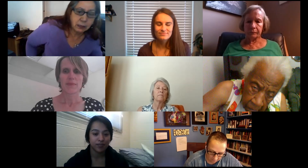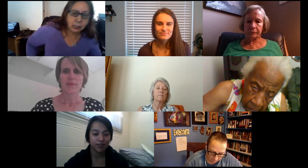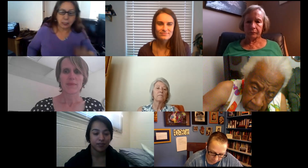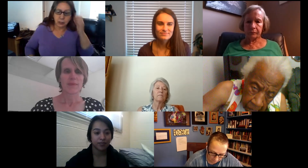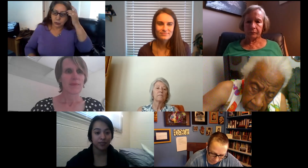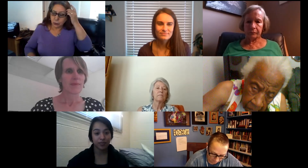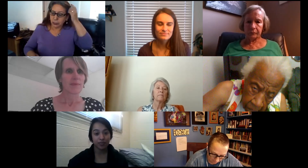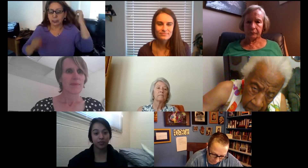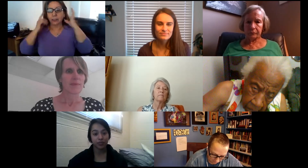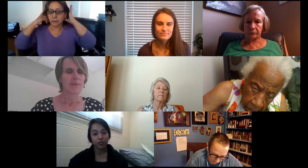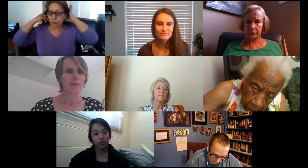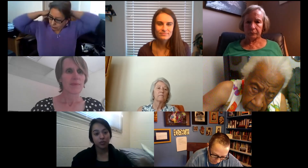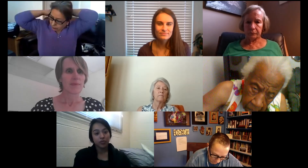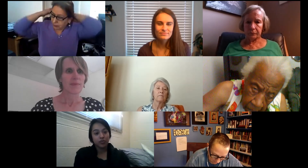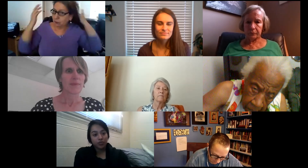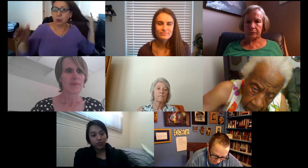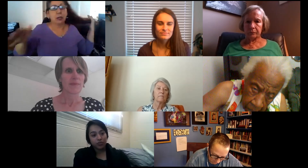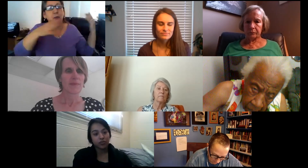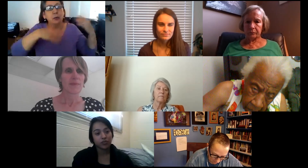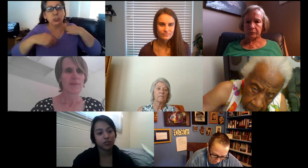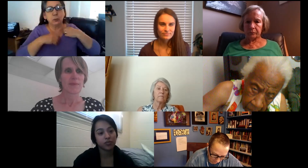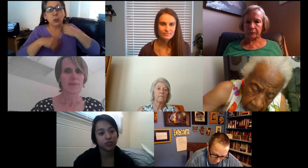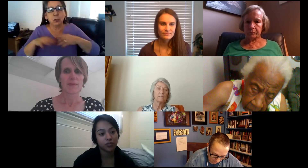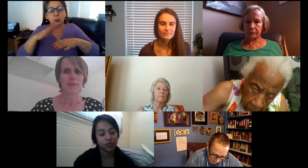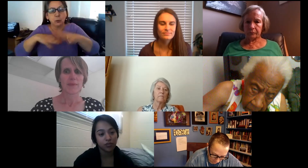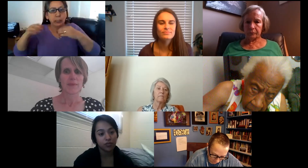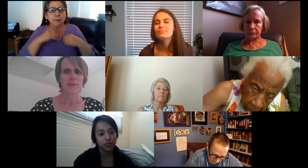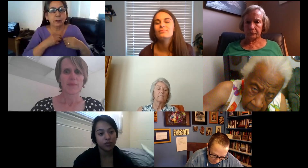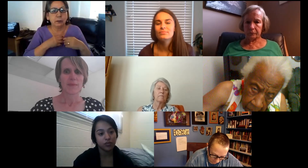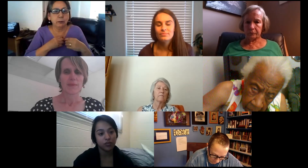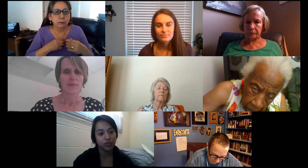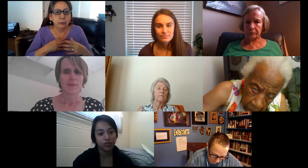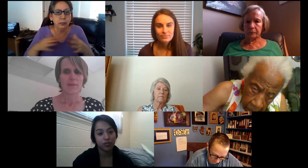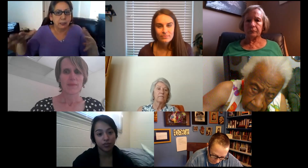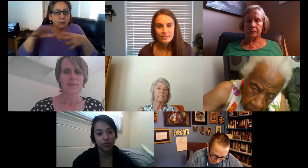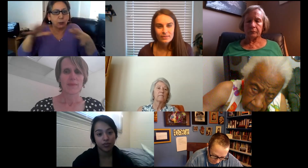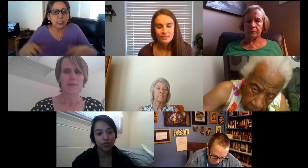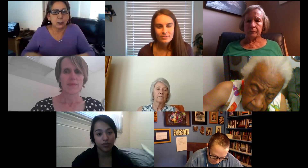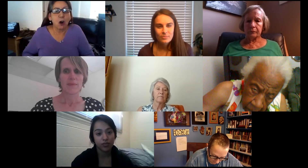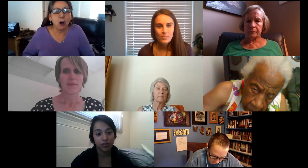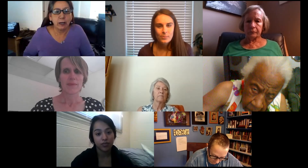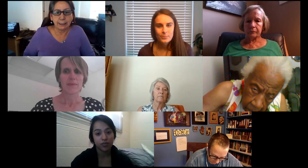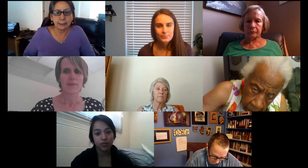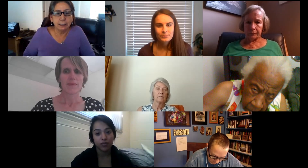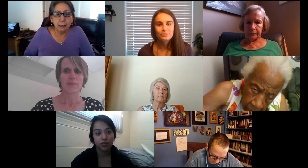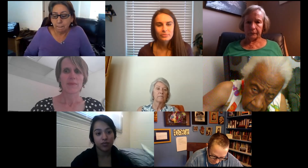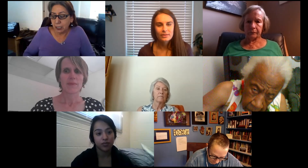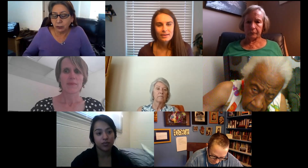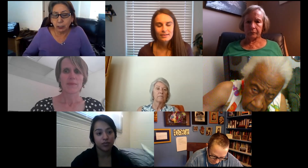can get dirty if you're around where there's smoke or whatever environment you are at. But I thought